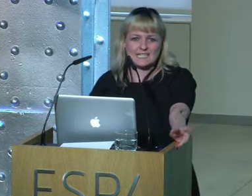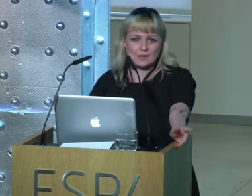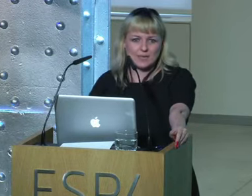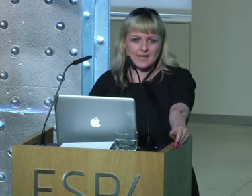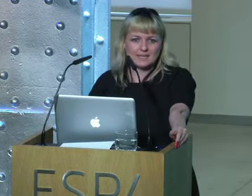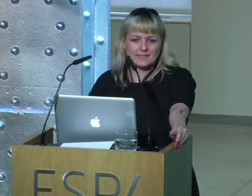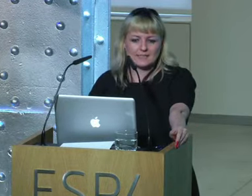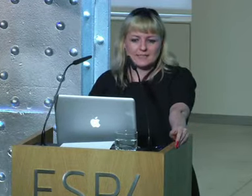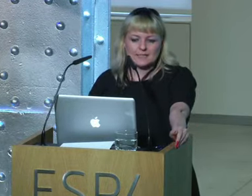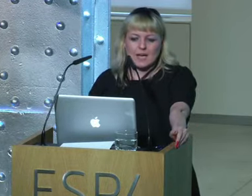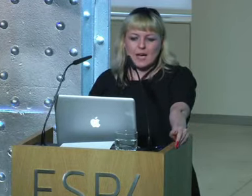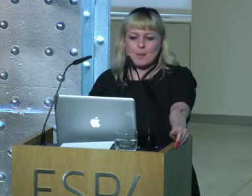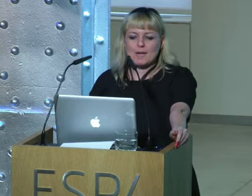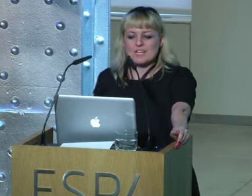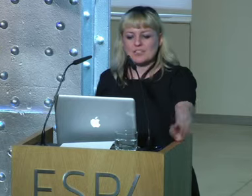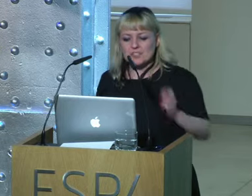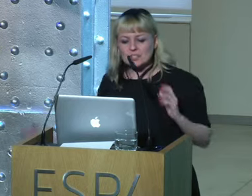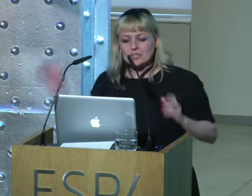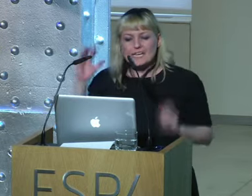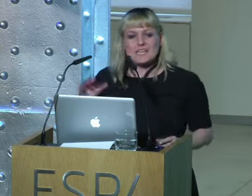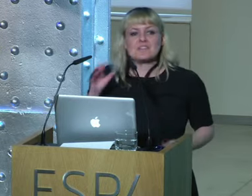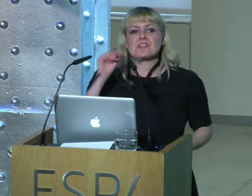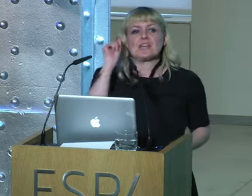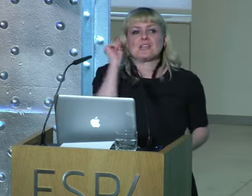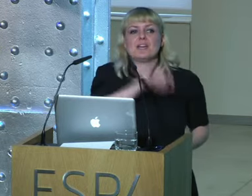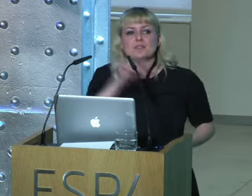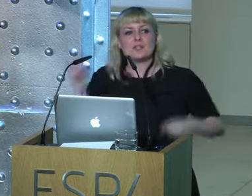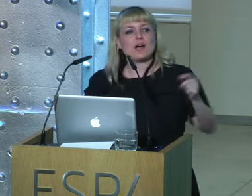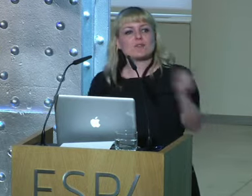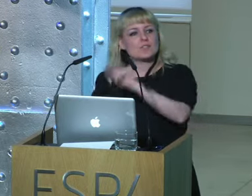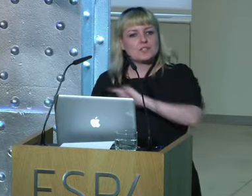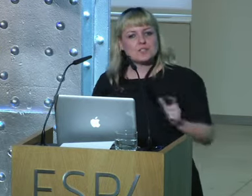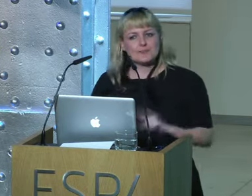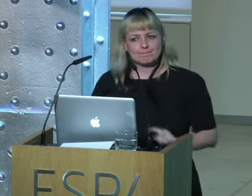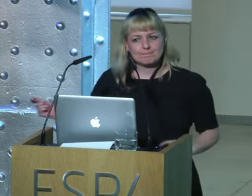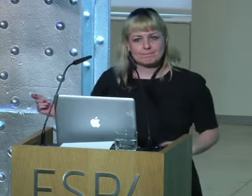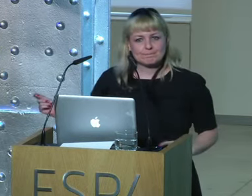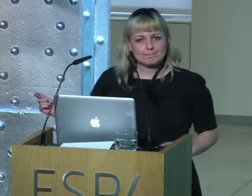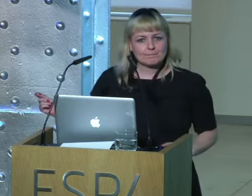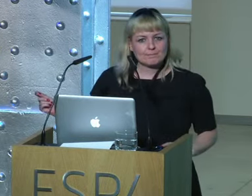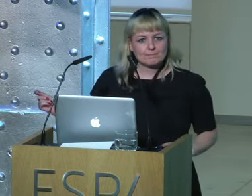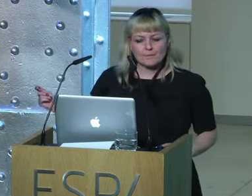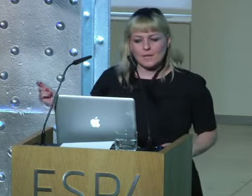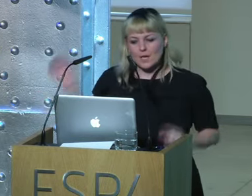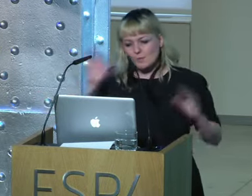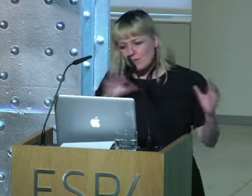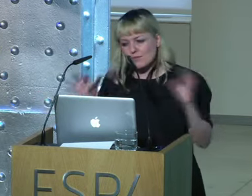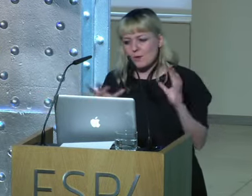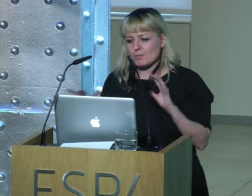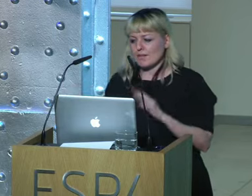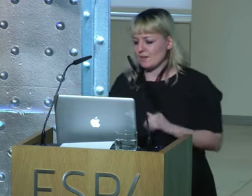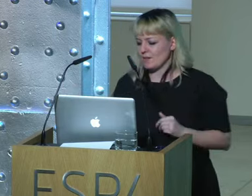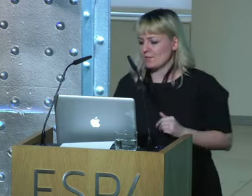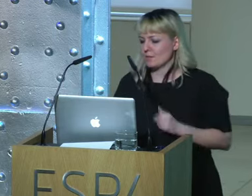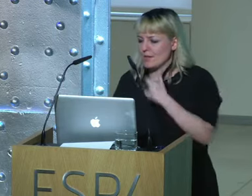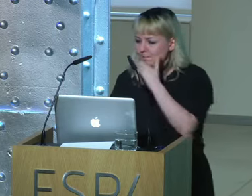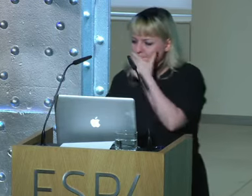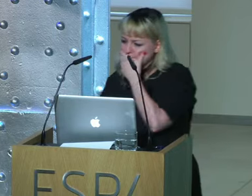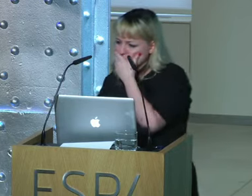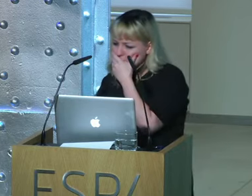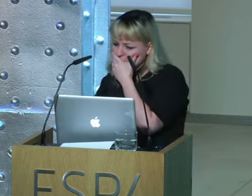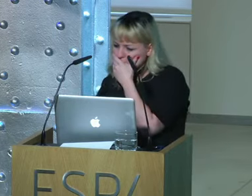in some way. But it still is a carefully crafted system. And both of them operate in a very similar